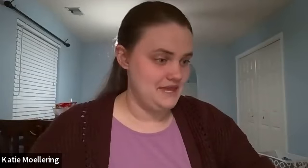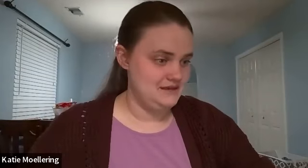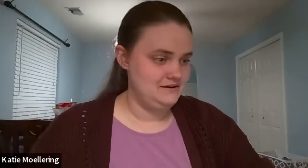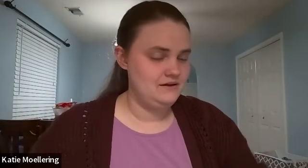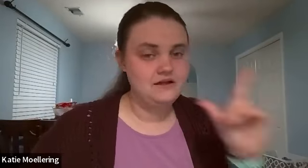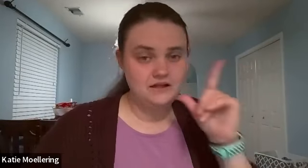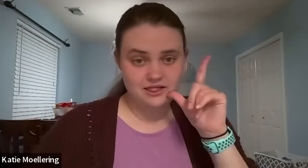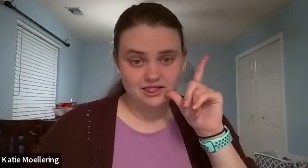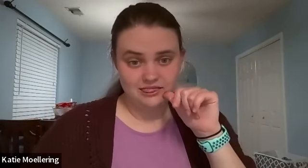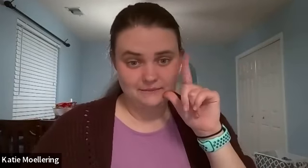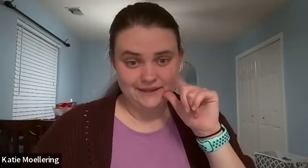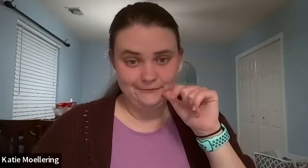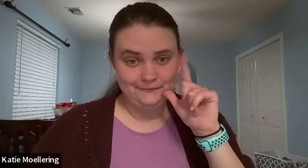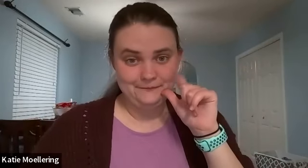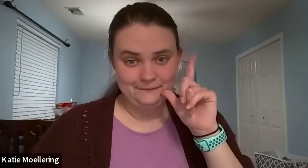Lemon, lemon.